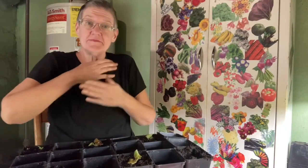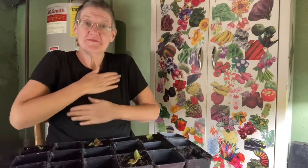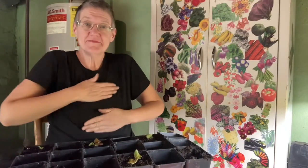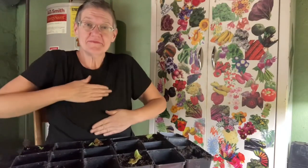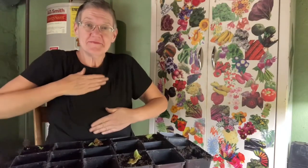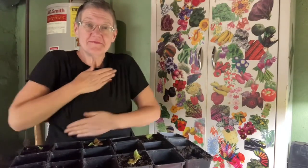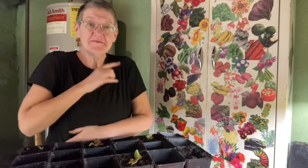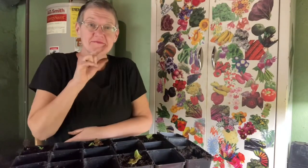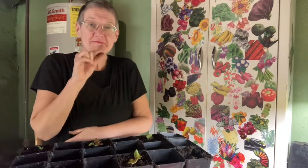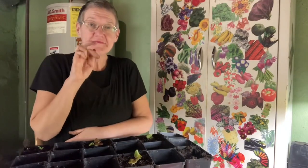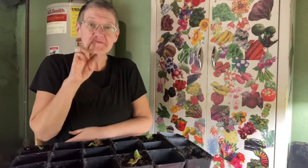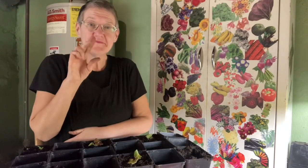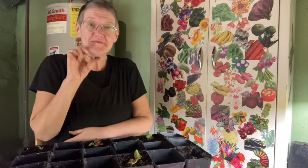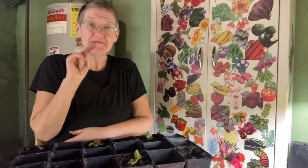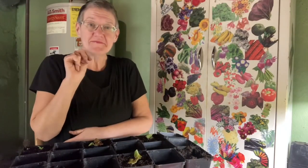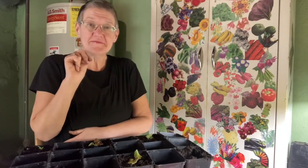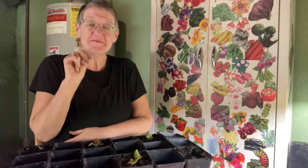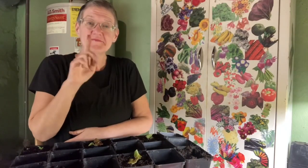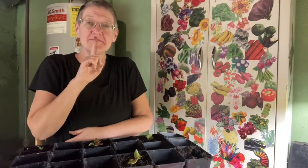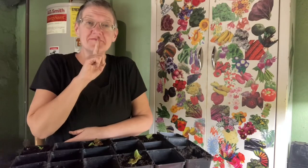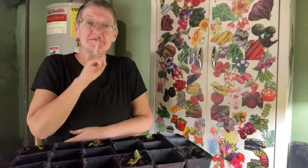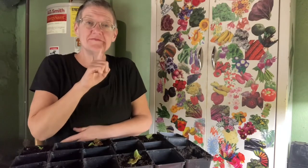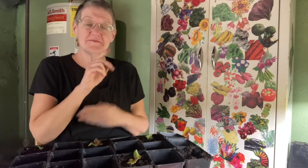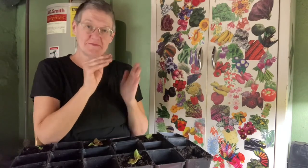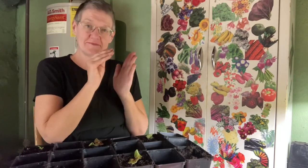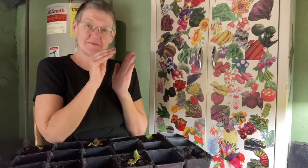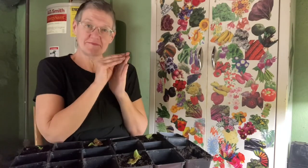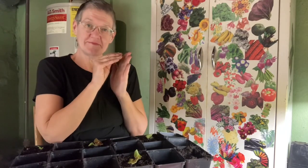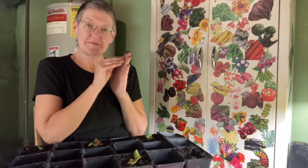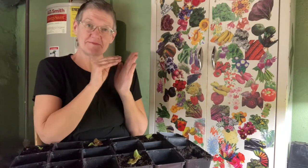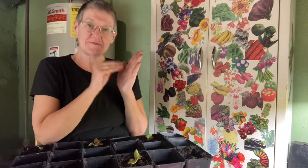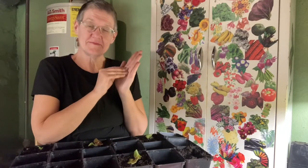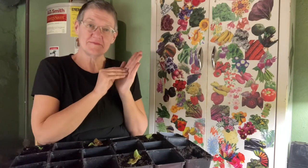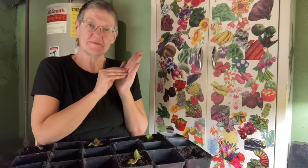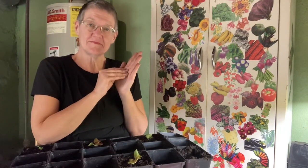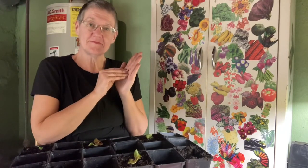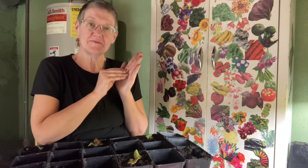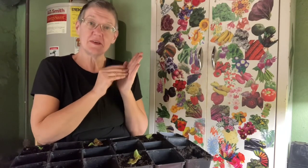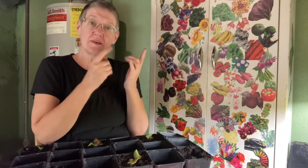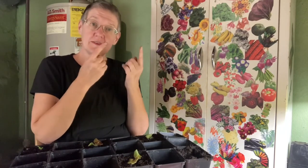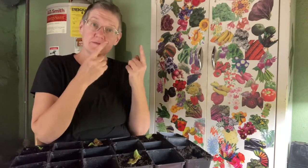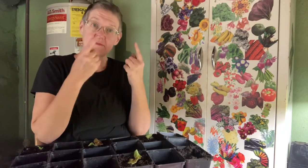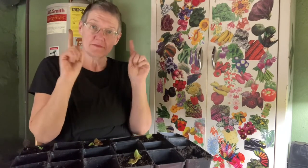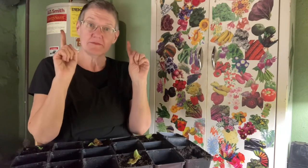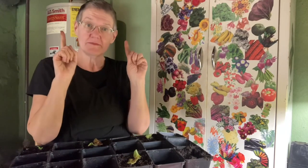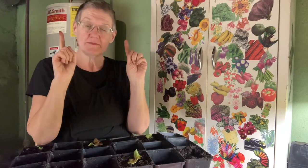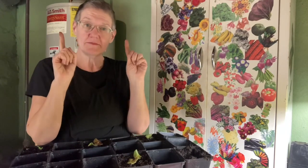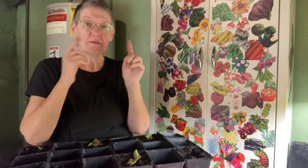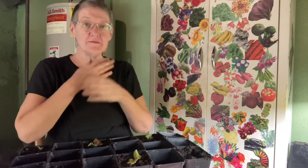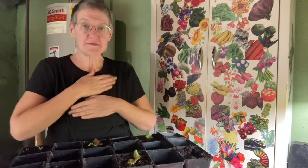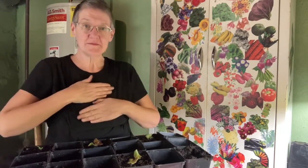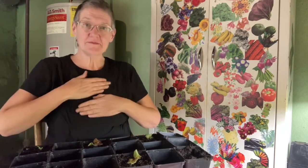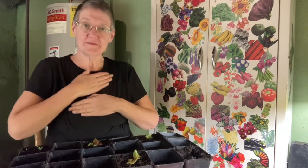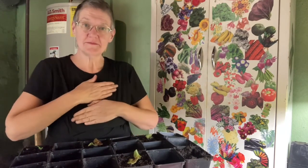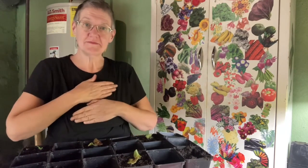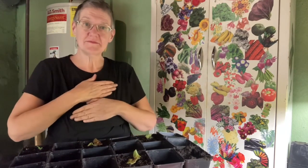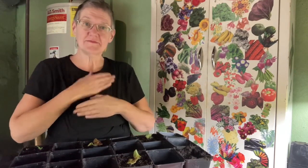Now, key to keeping this enjoyable is documenting what's working for me, what gives